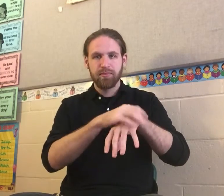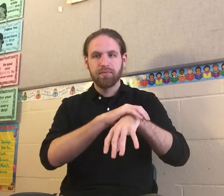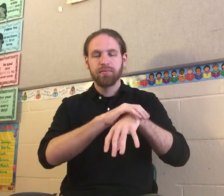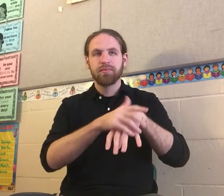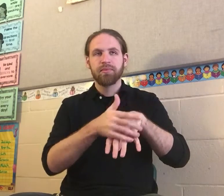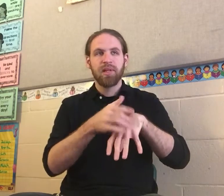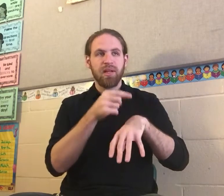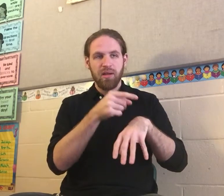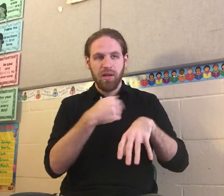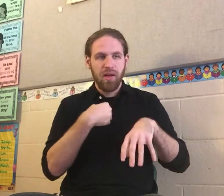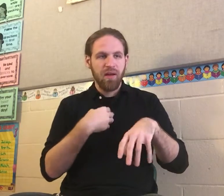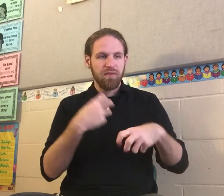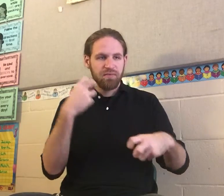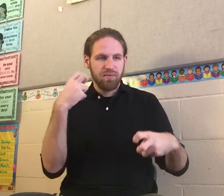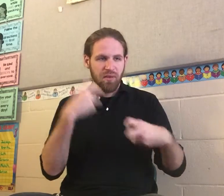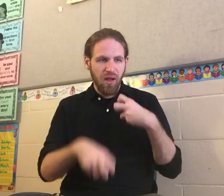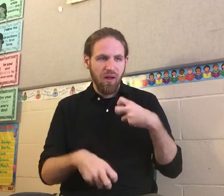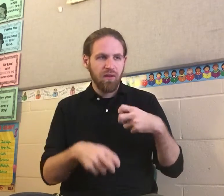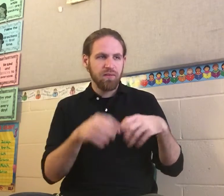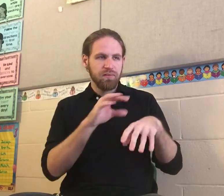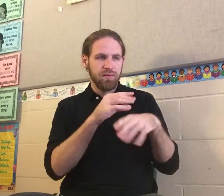made of tough, flexible material called